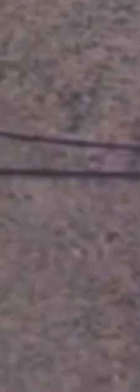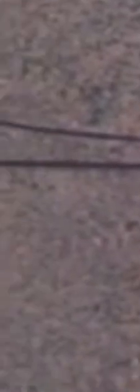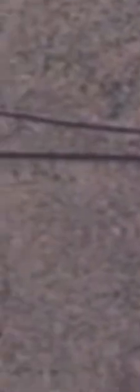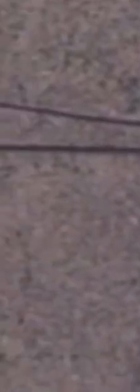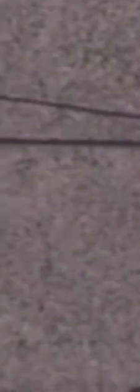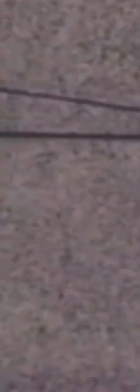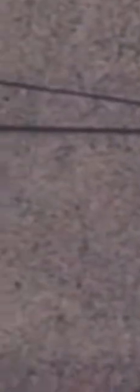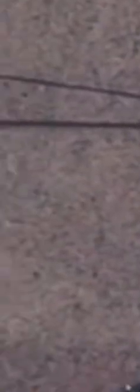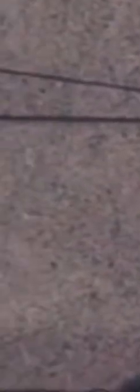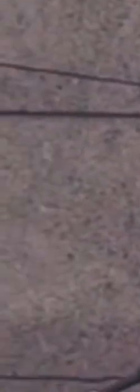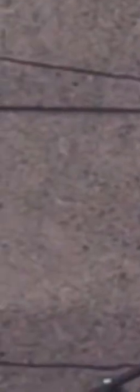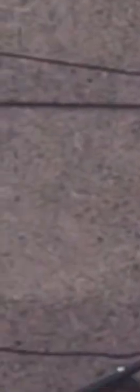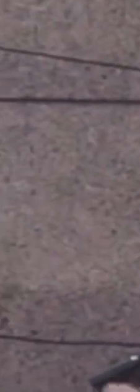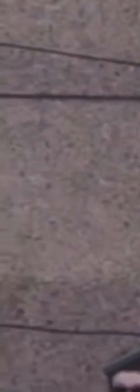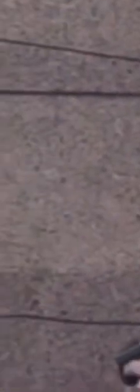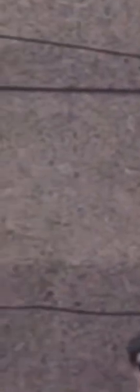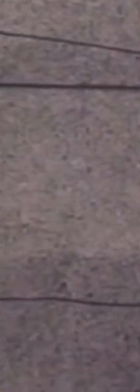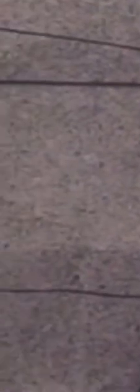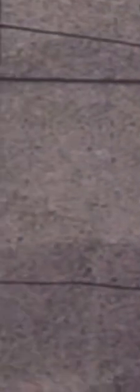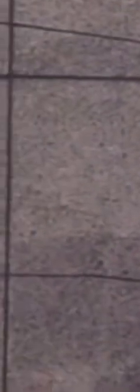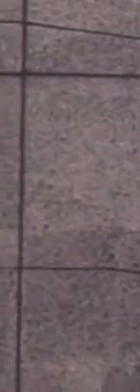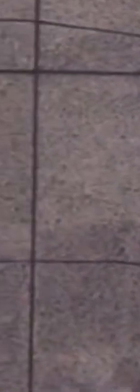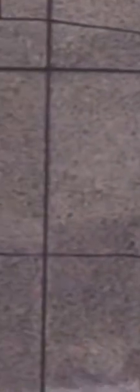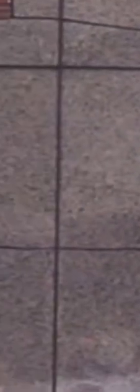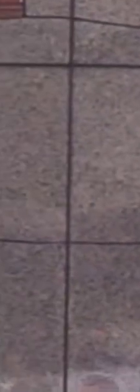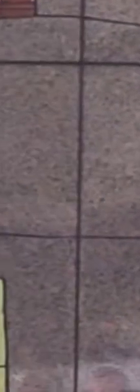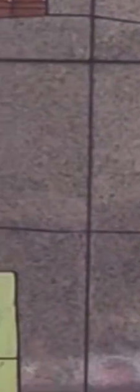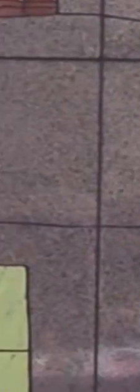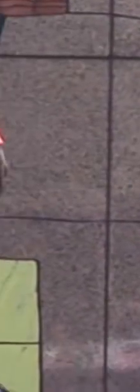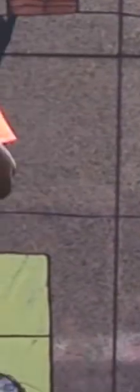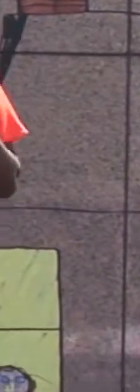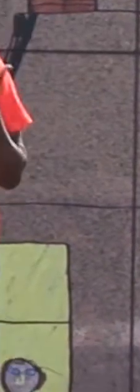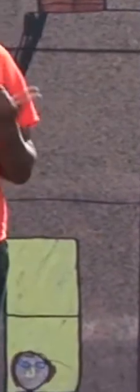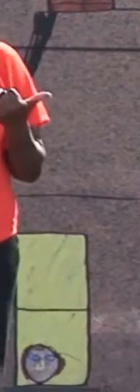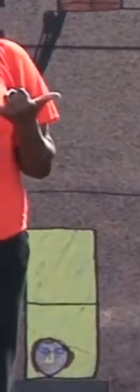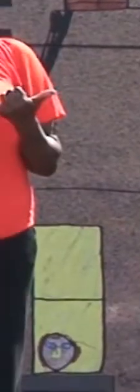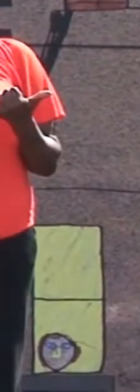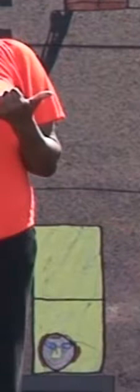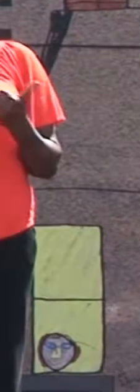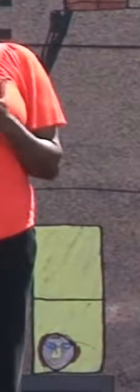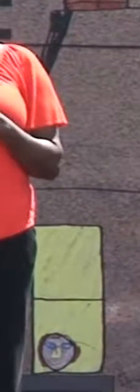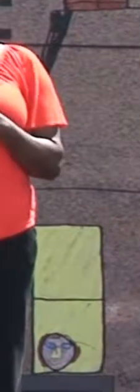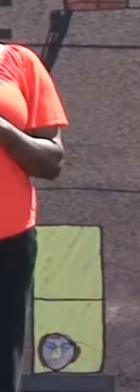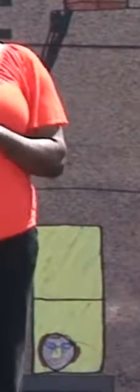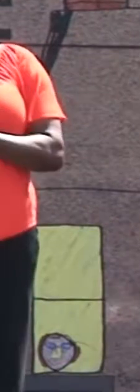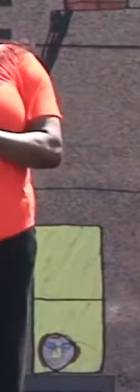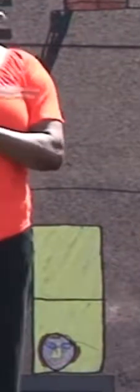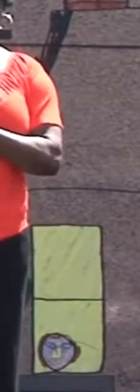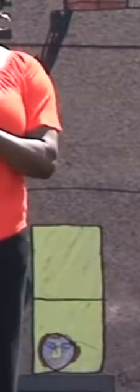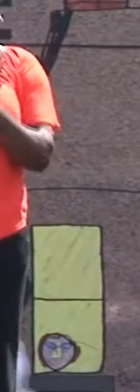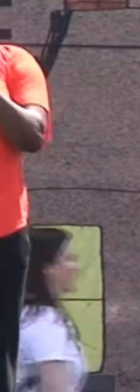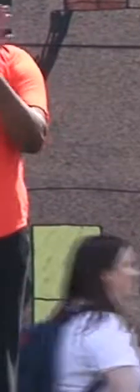Festival, which is going on this month all over the state. And NC State AFL-CIO.